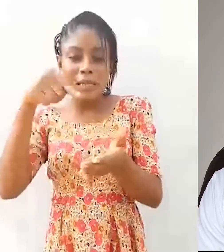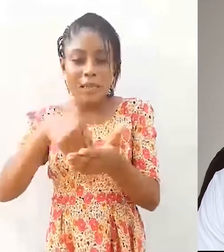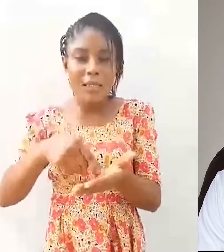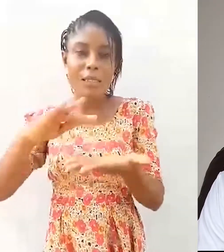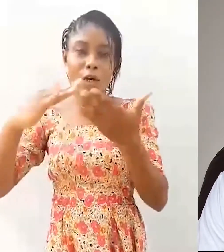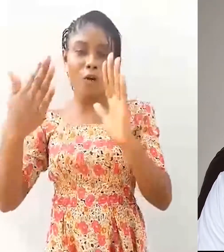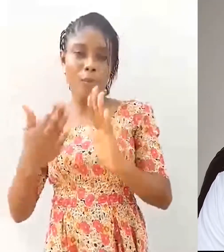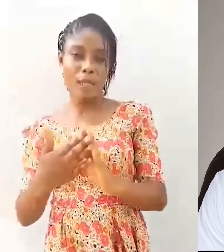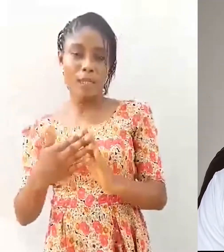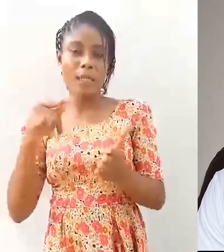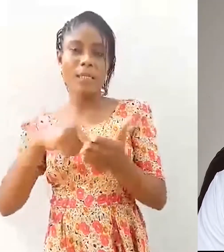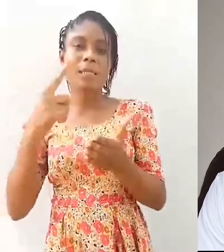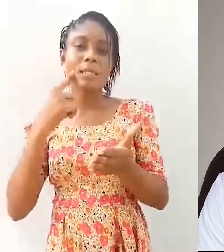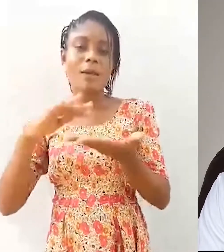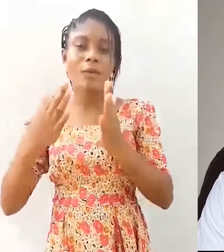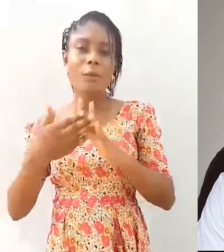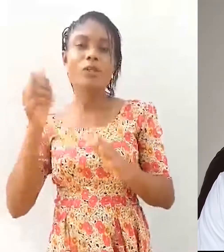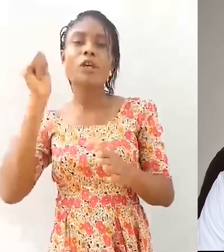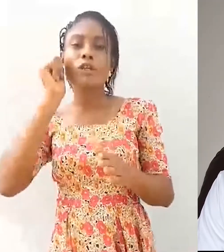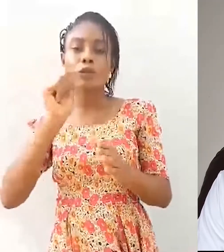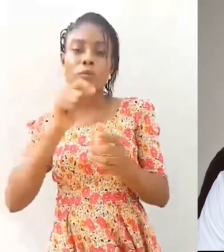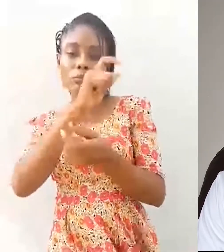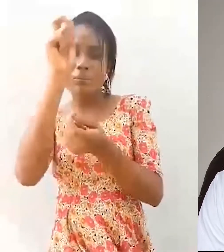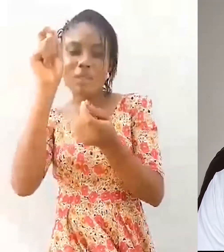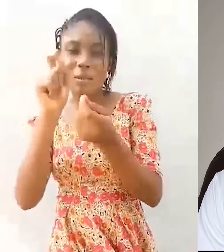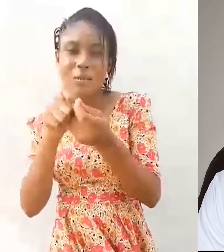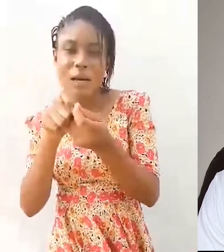is working in these communities should